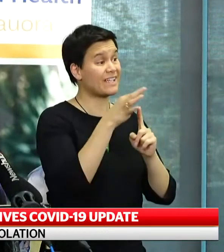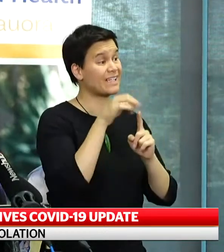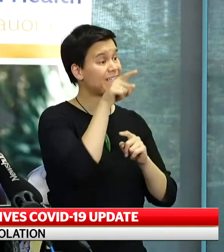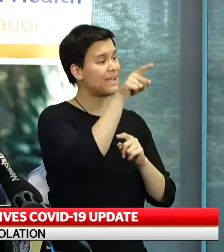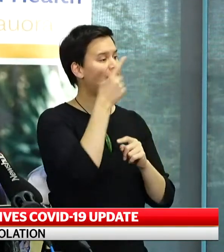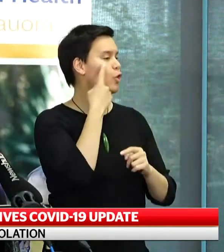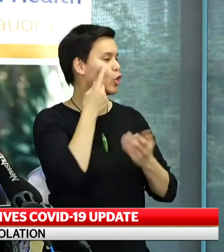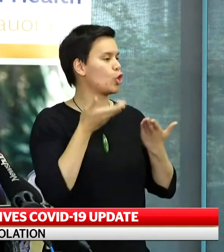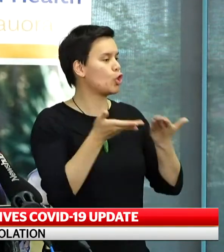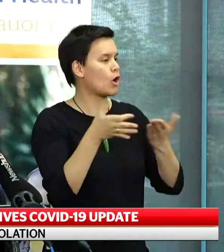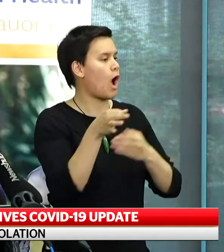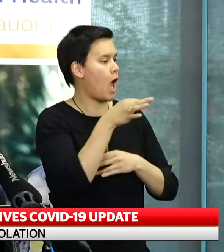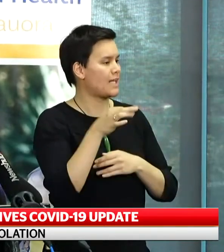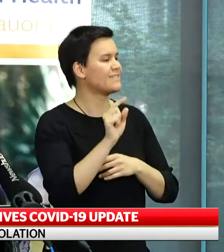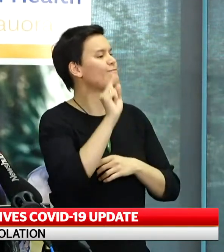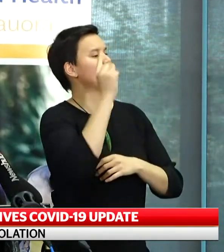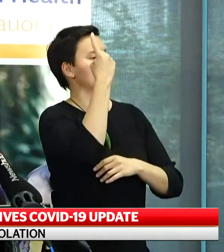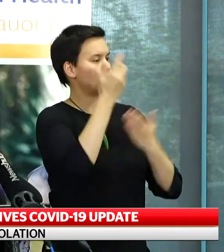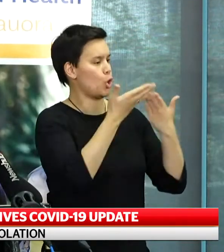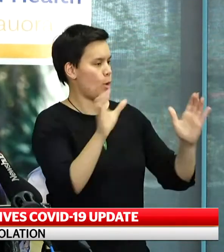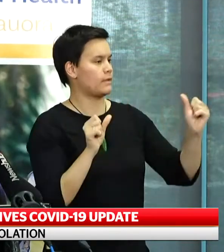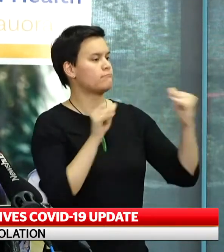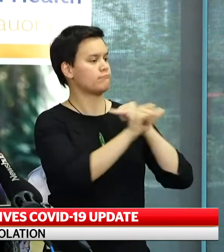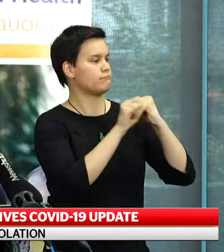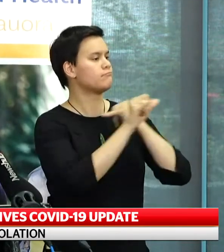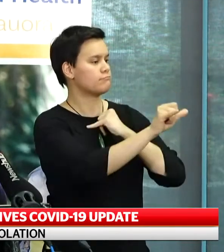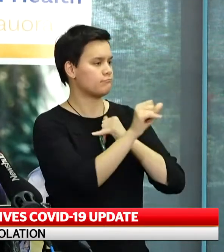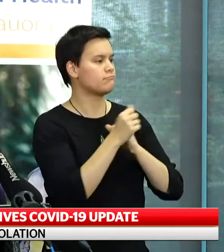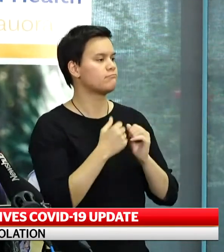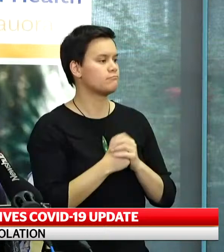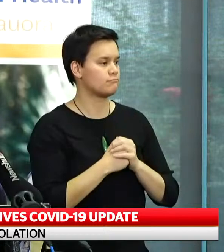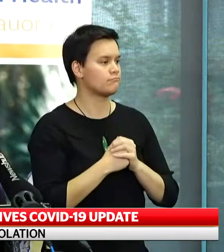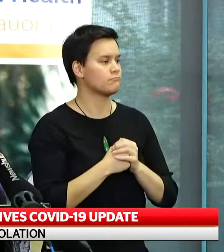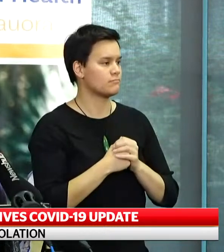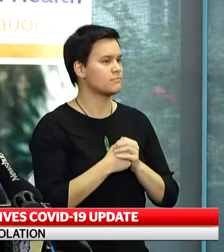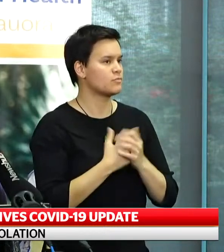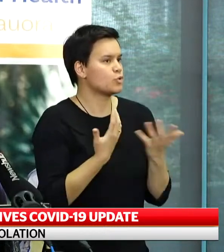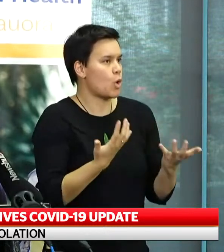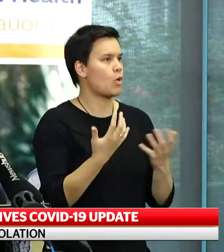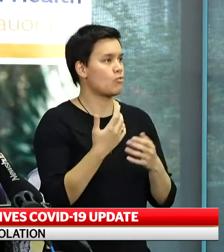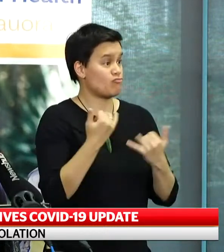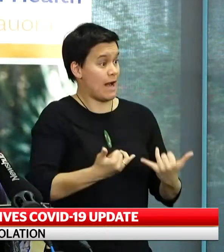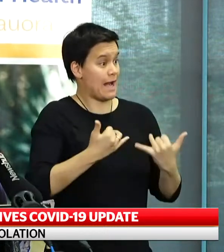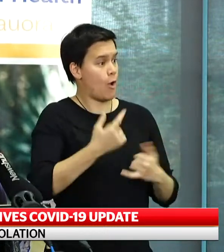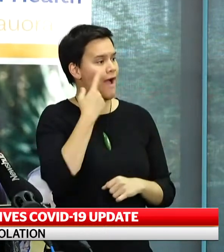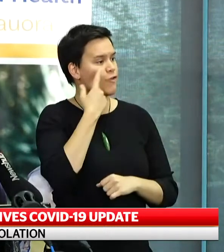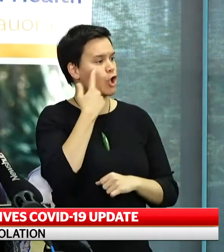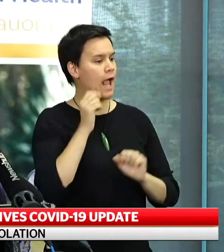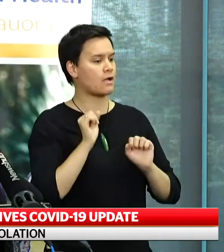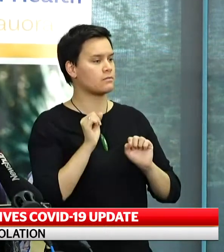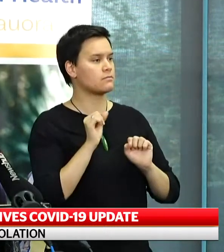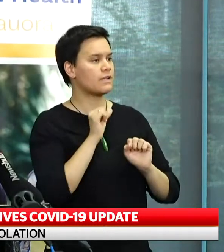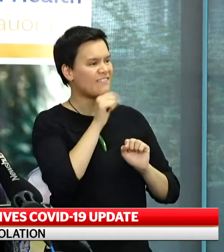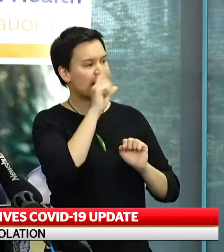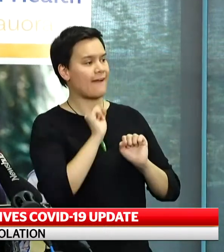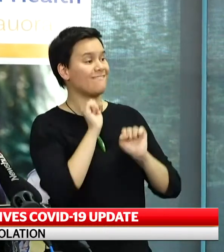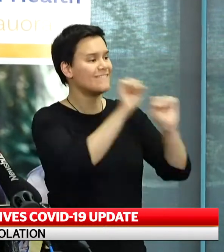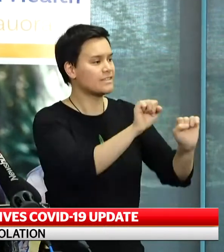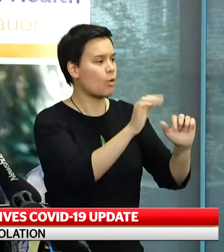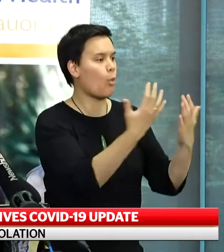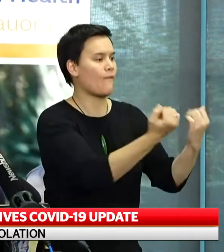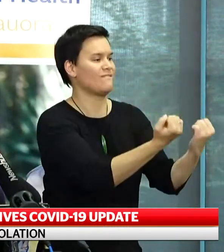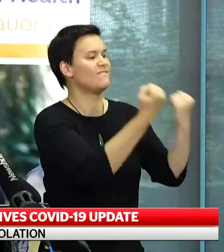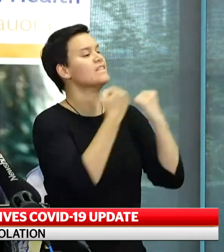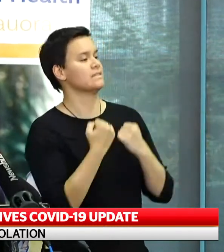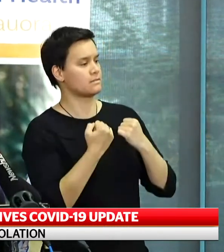Cook Islands, and we're working with them on essentially visits in both directions to check on the arrangements to make sure that both